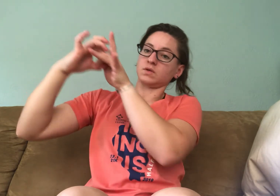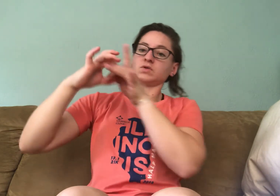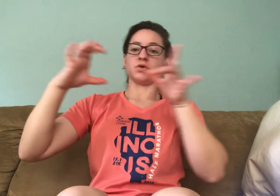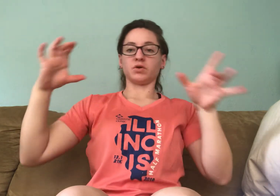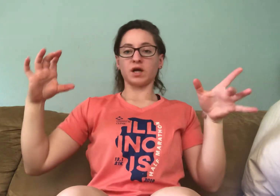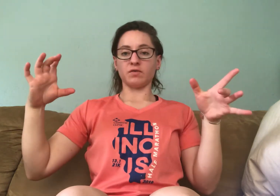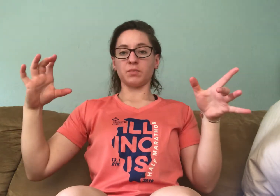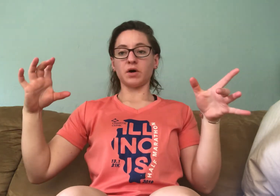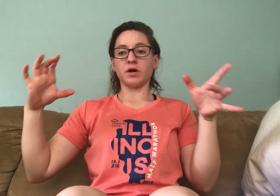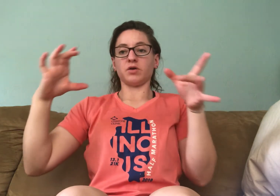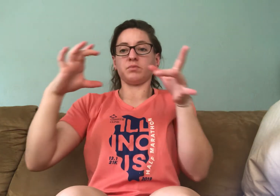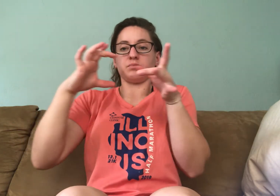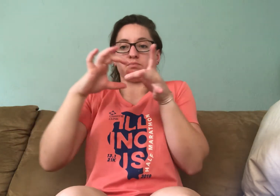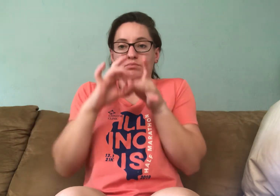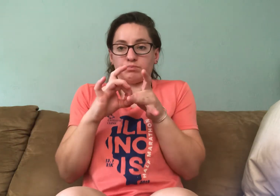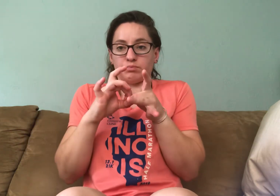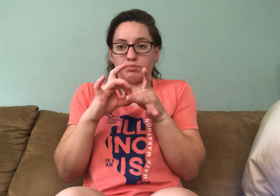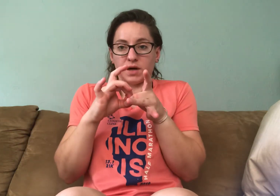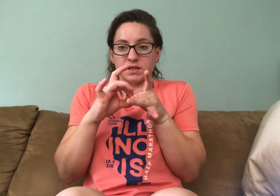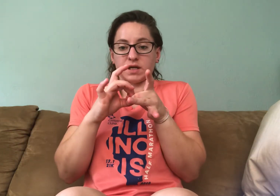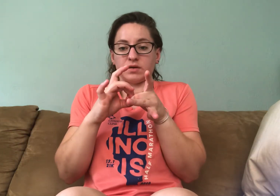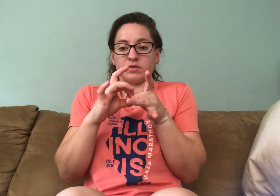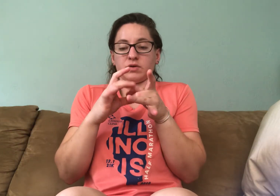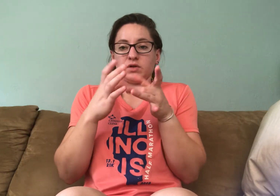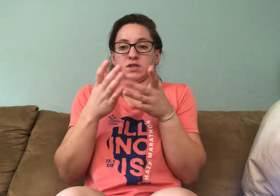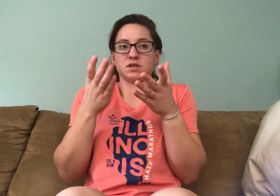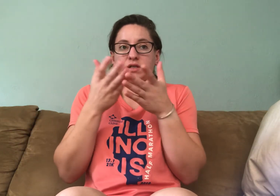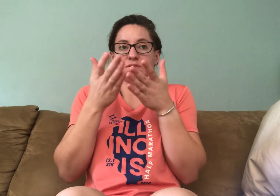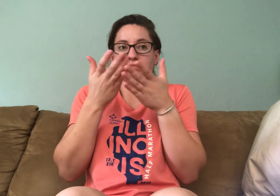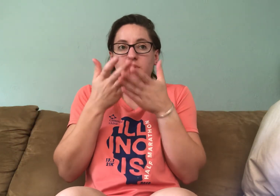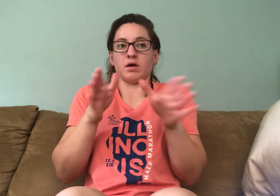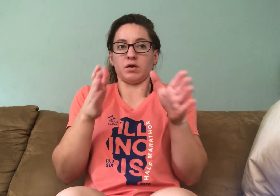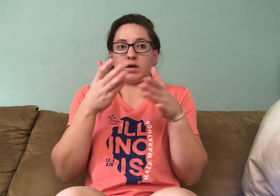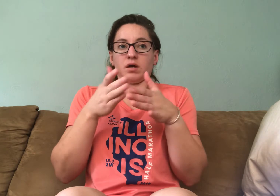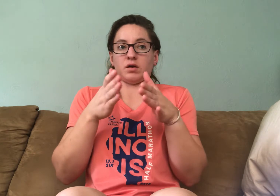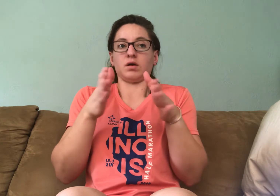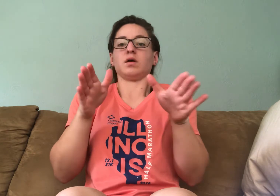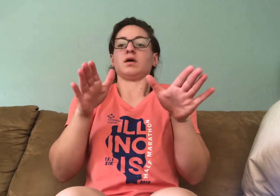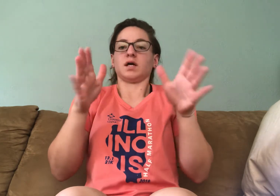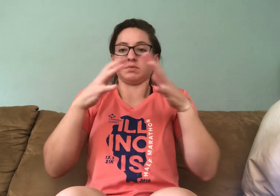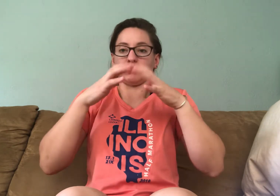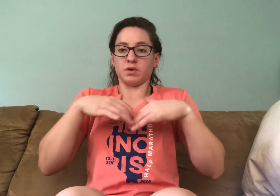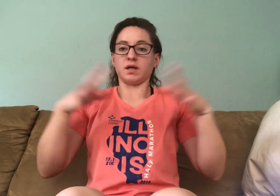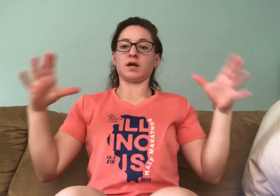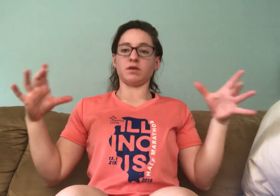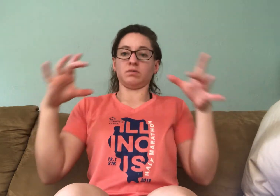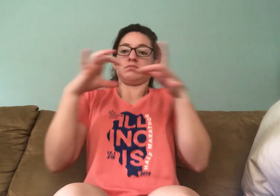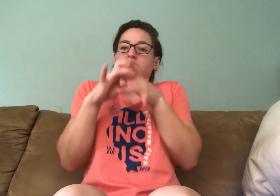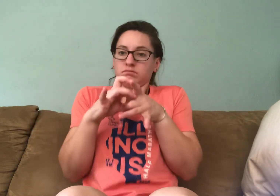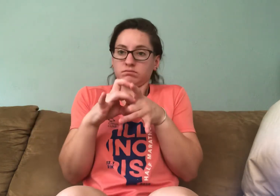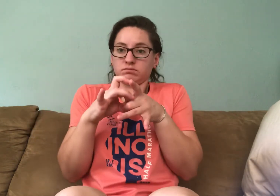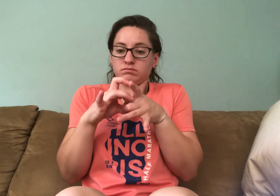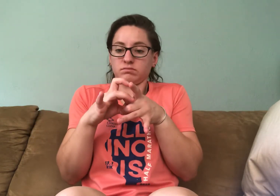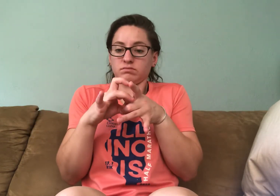so you're kind of apart and you're brought together. There, this barrier here has been broken down.